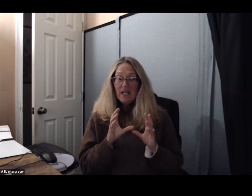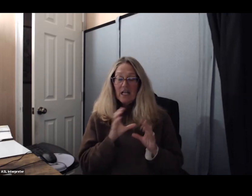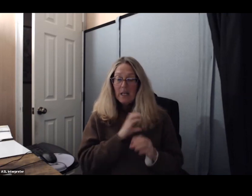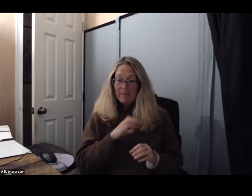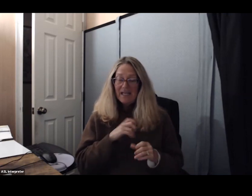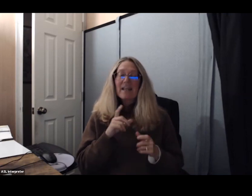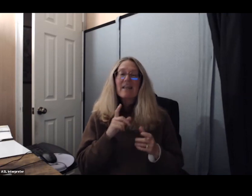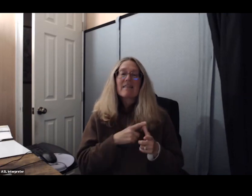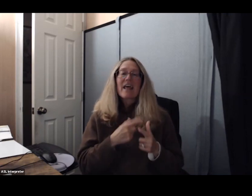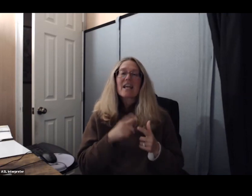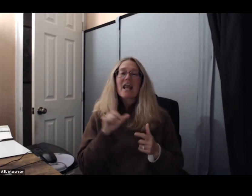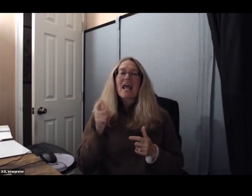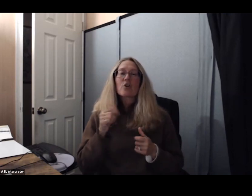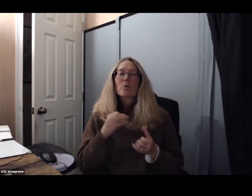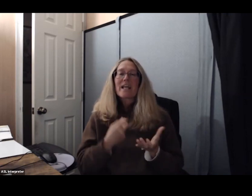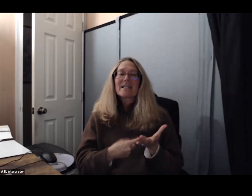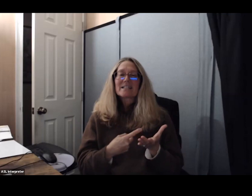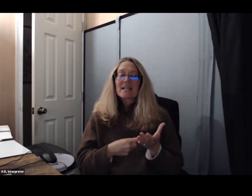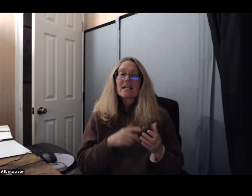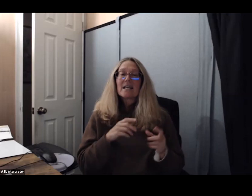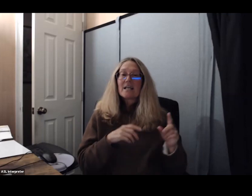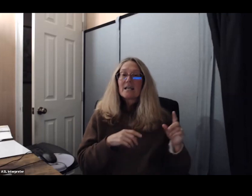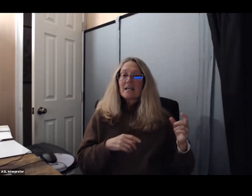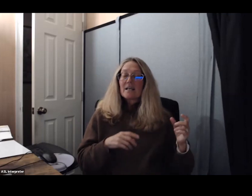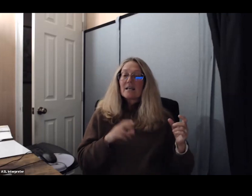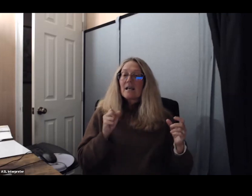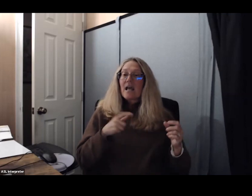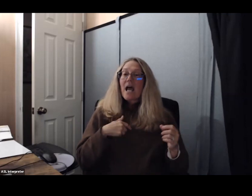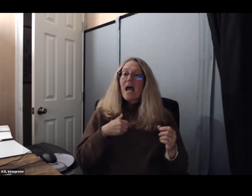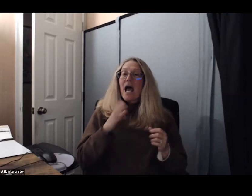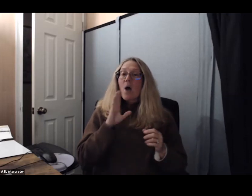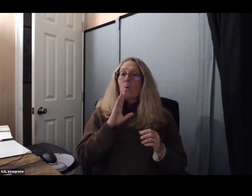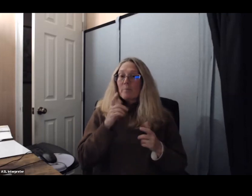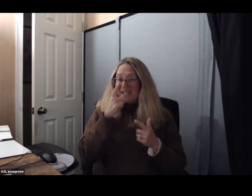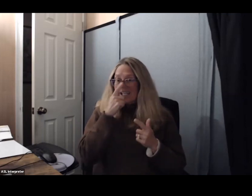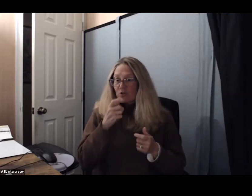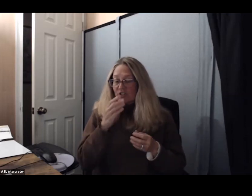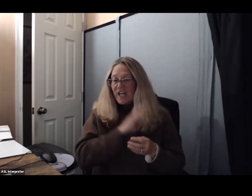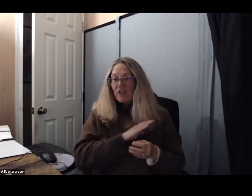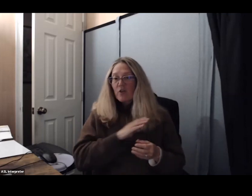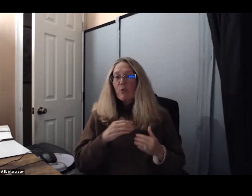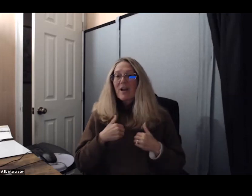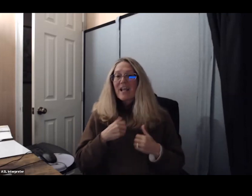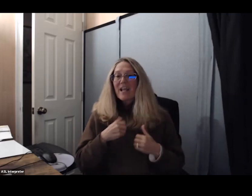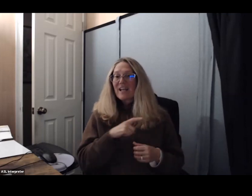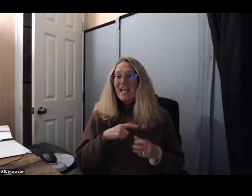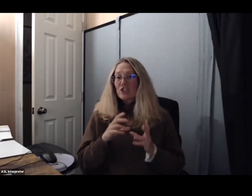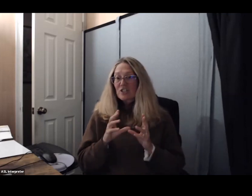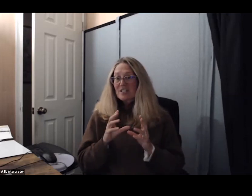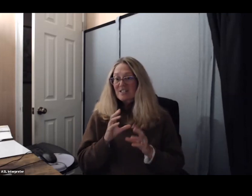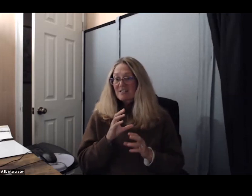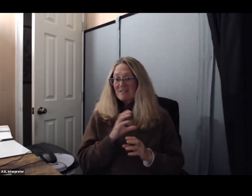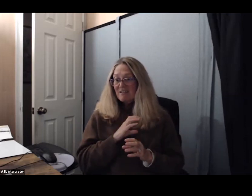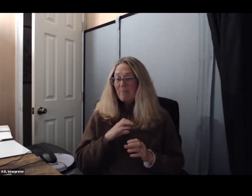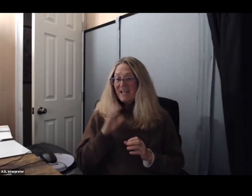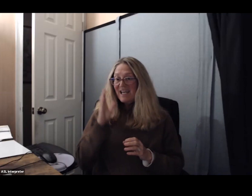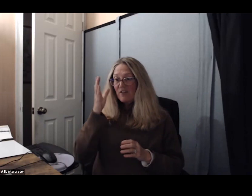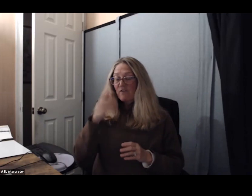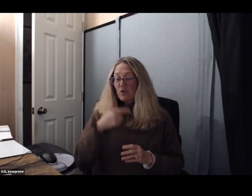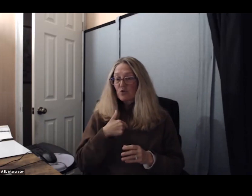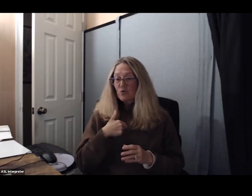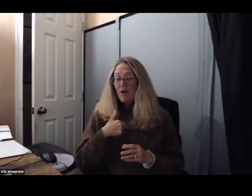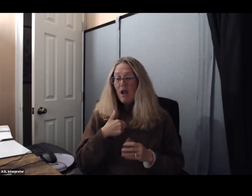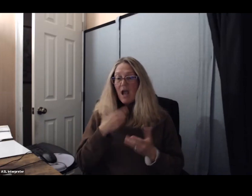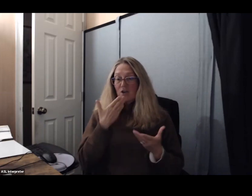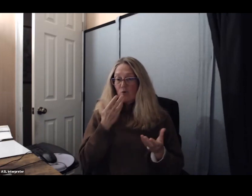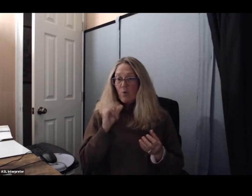later. Yes, I just wanted to express interest in Okay. the board having a legislative committee Okay. in the future. I don't know if